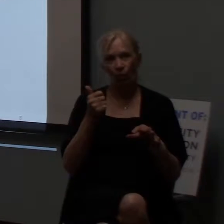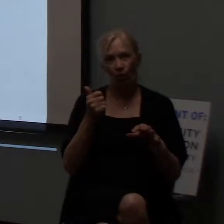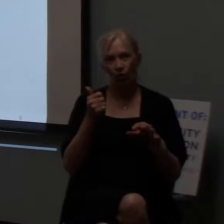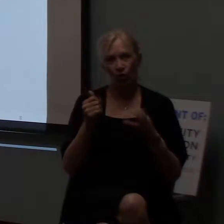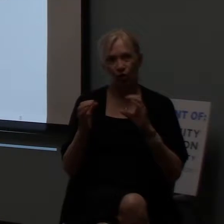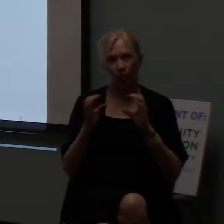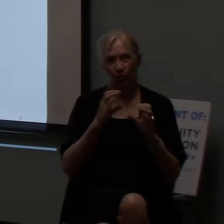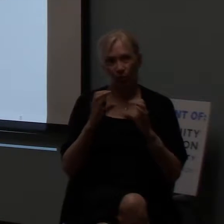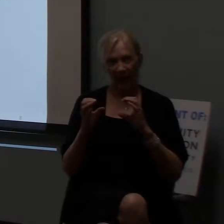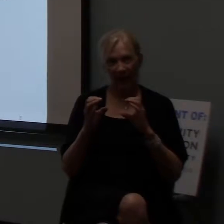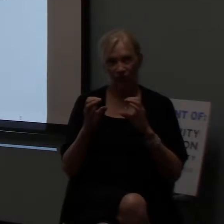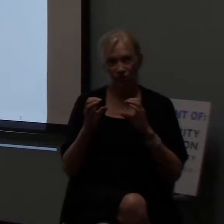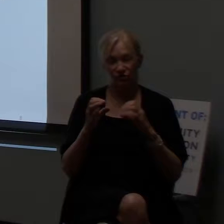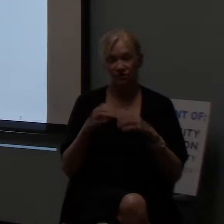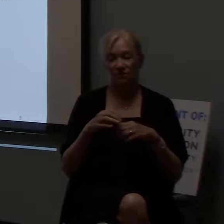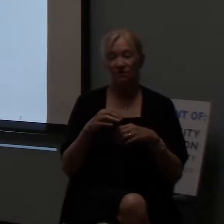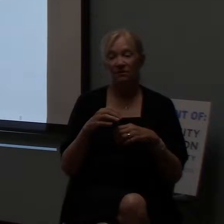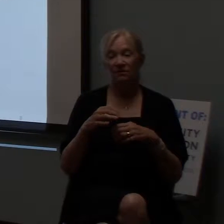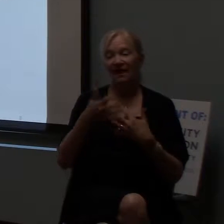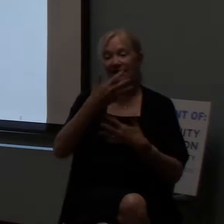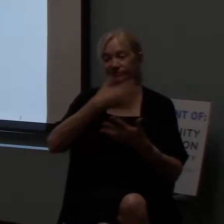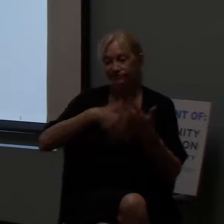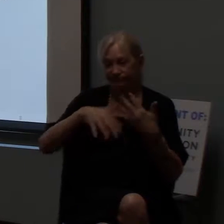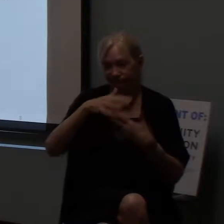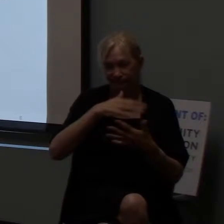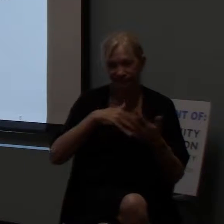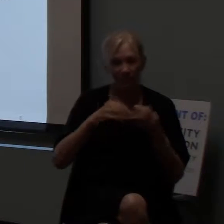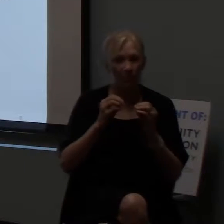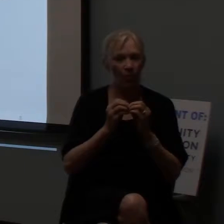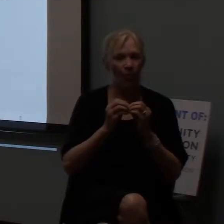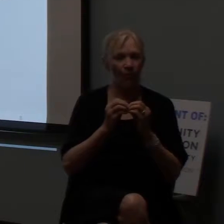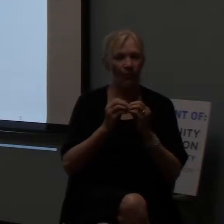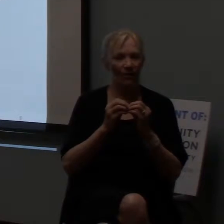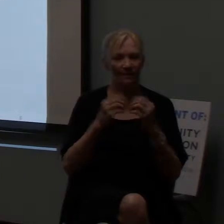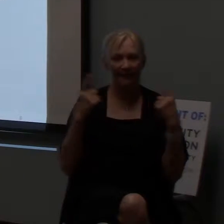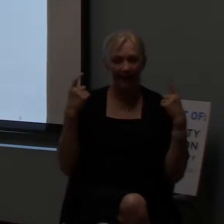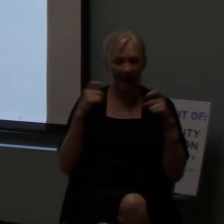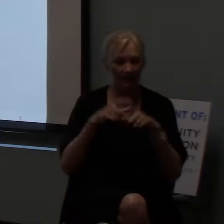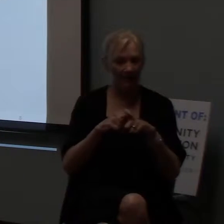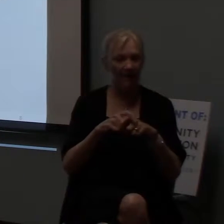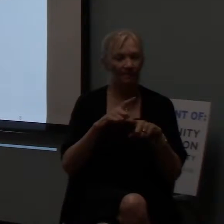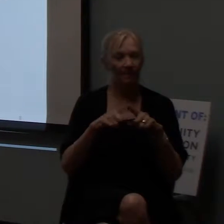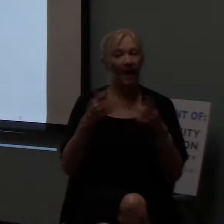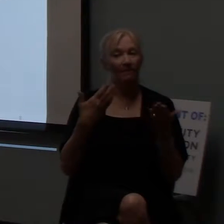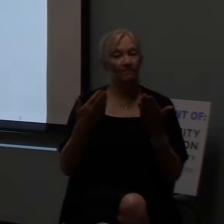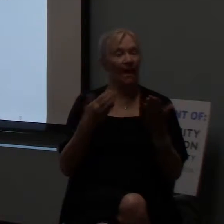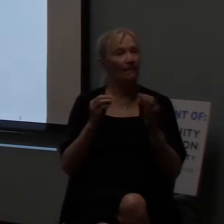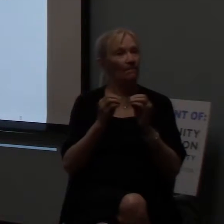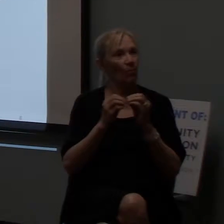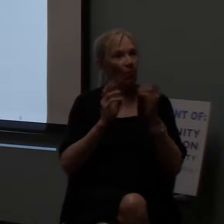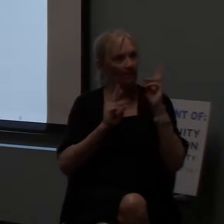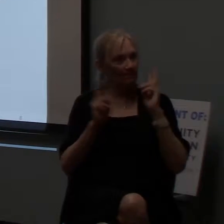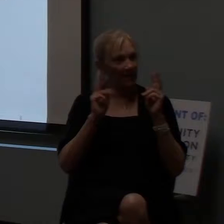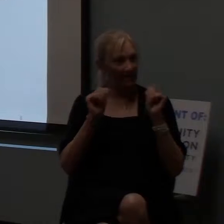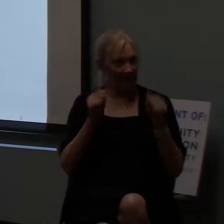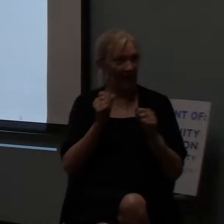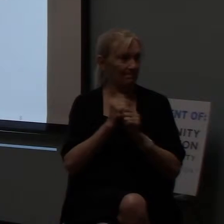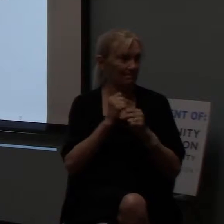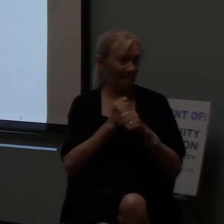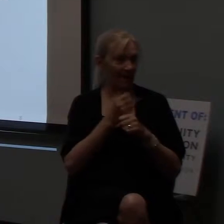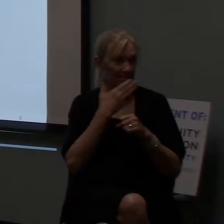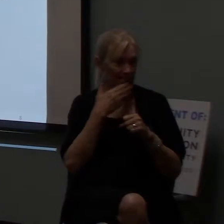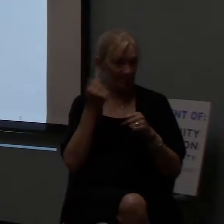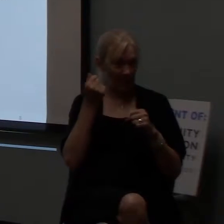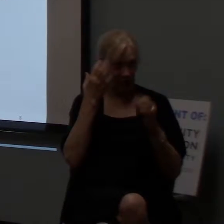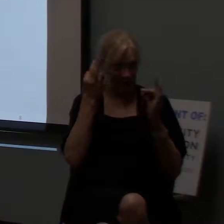than 5. The social dynamics might be more complicated. But on the other hand, more people might yield a better decision. And we have